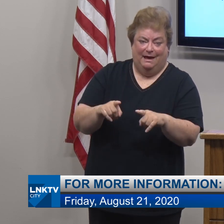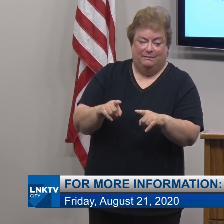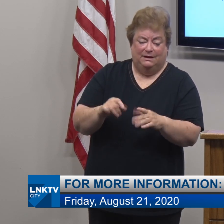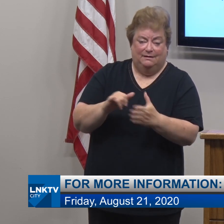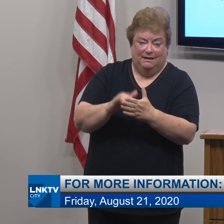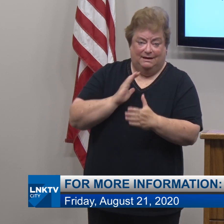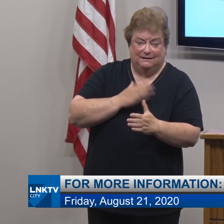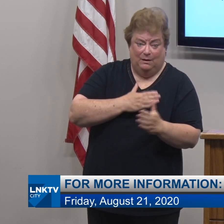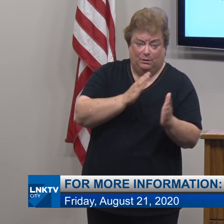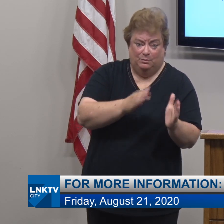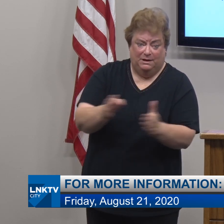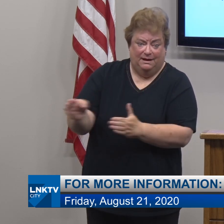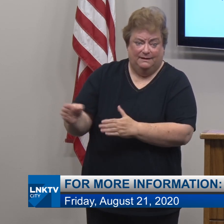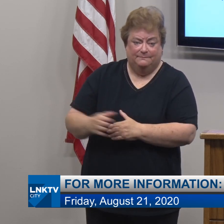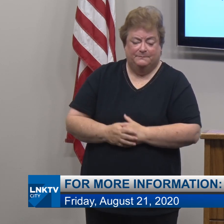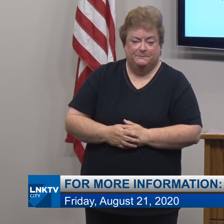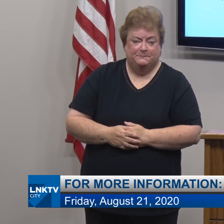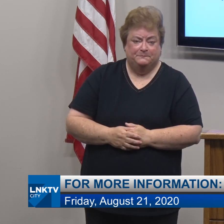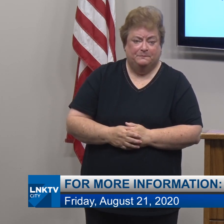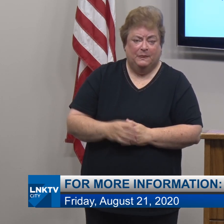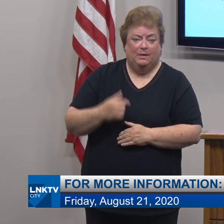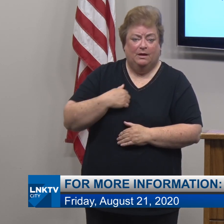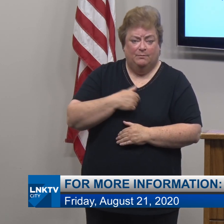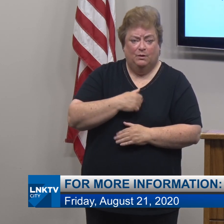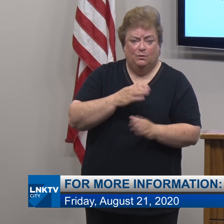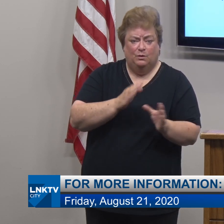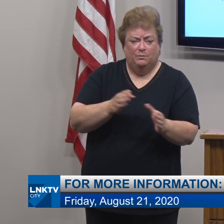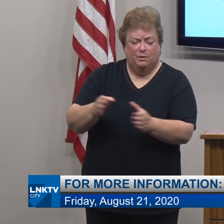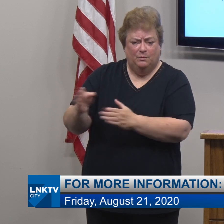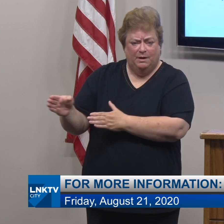plan. But we're prepared.